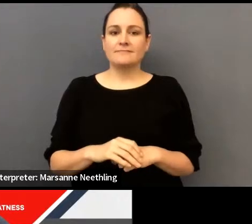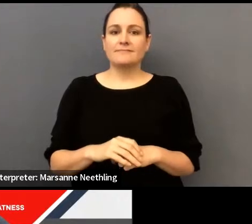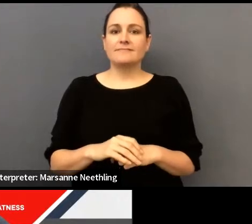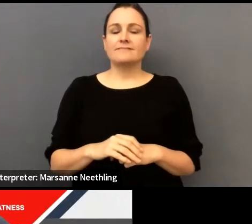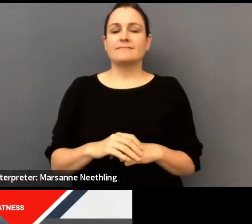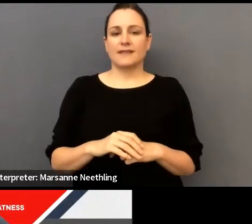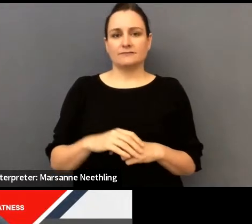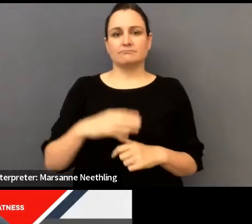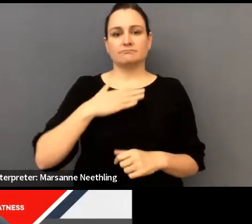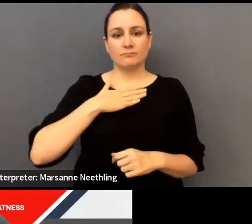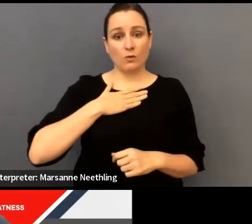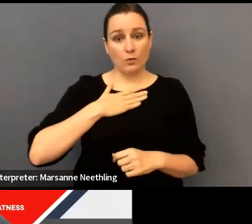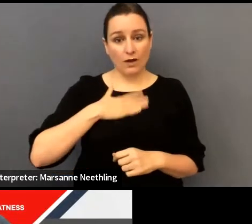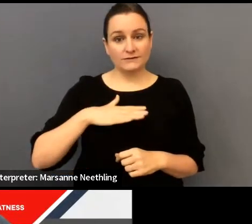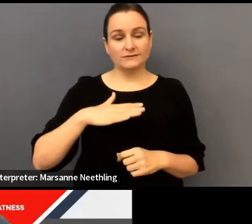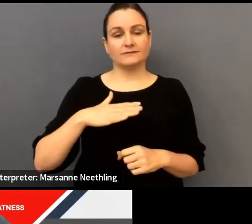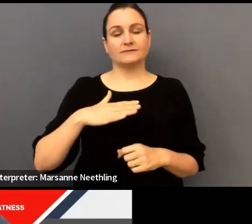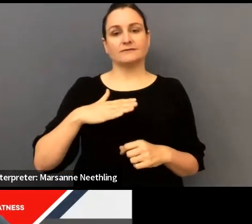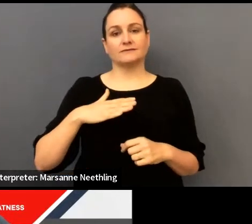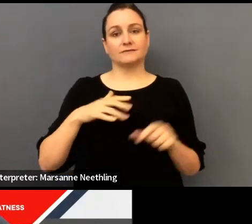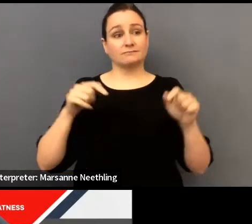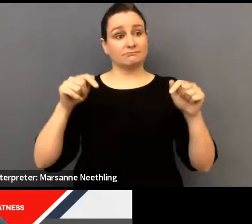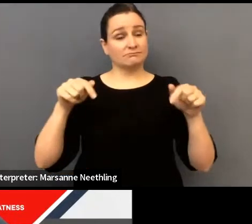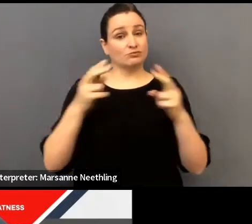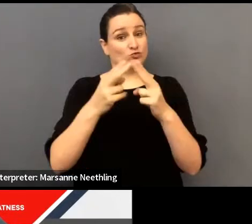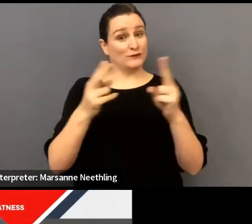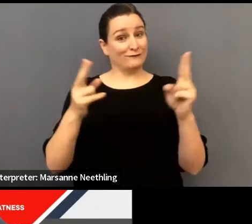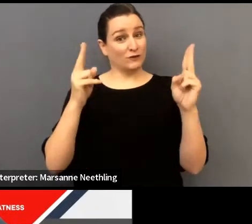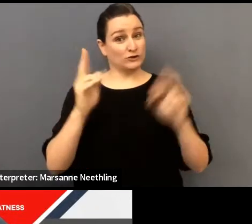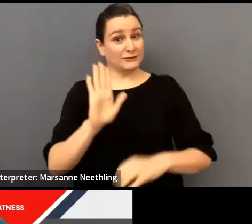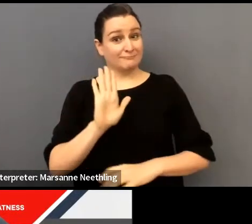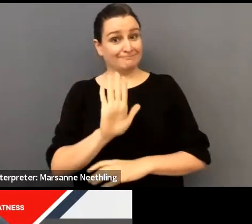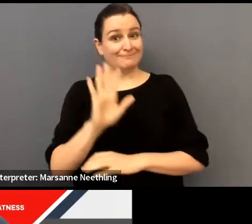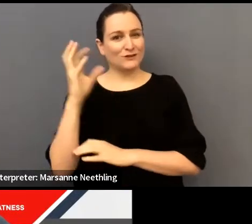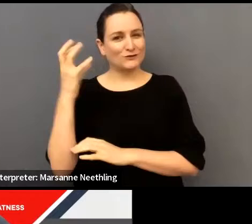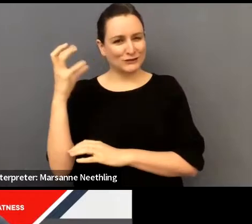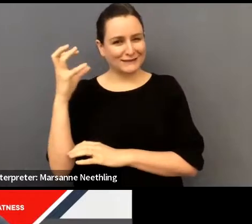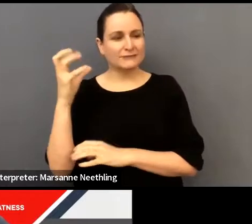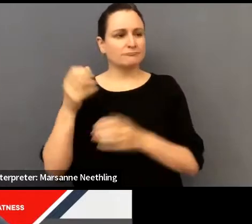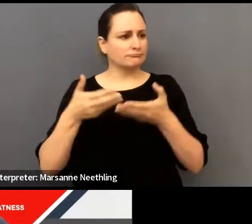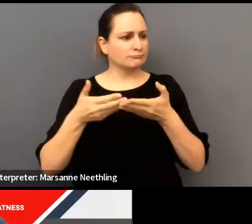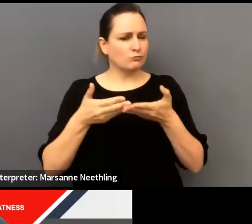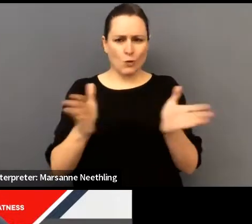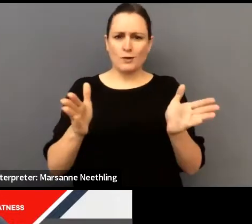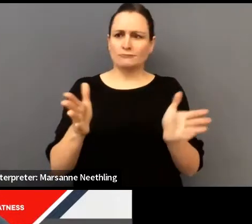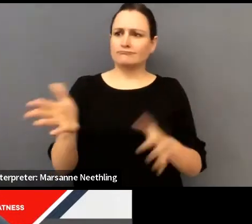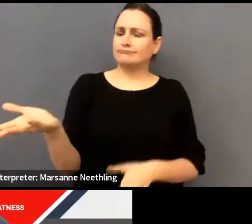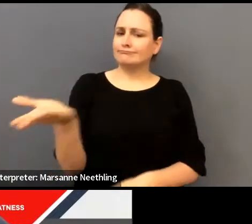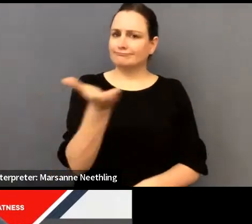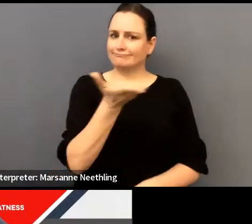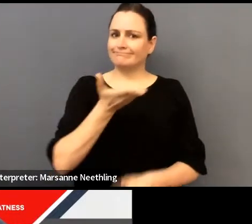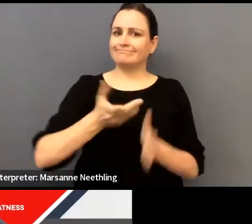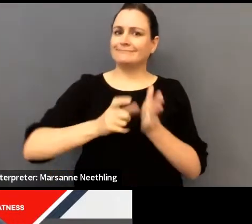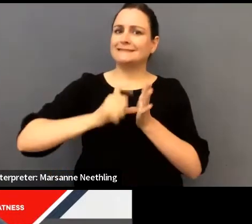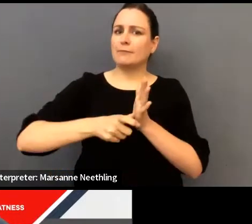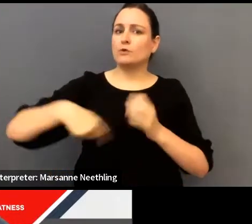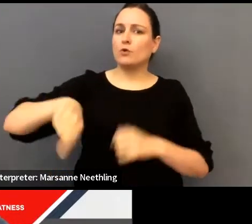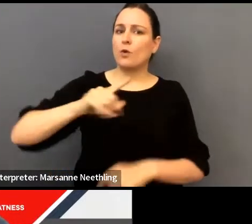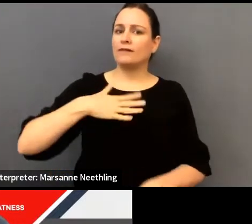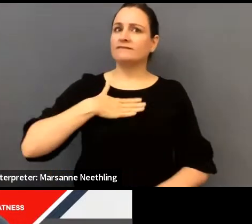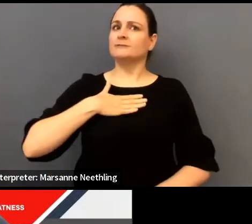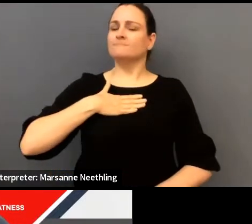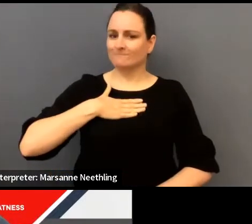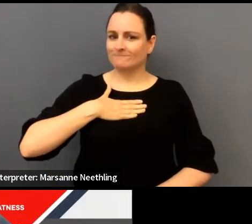culture that embraces and welcomes students with disabilities. She became one